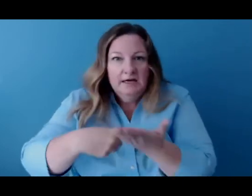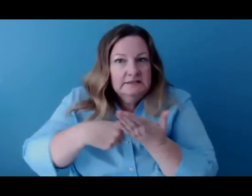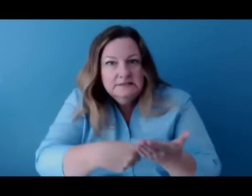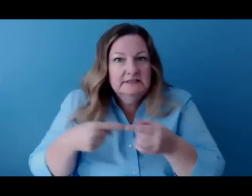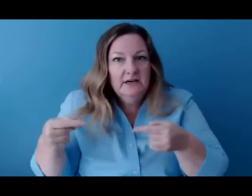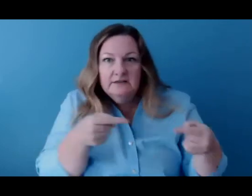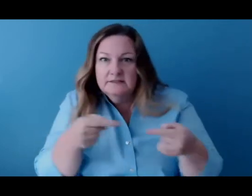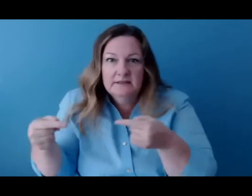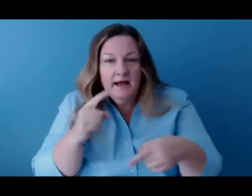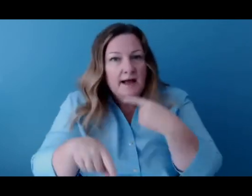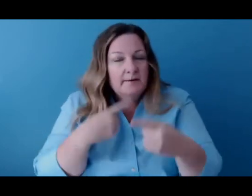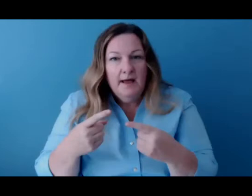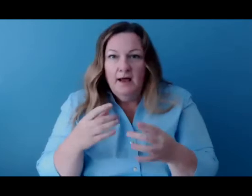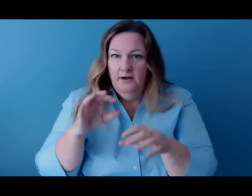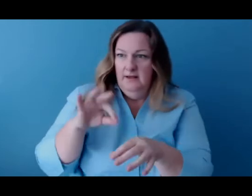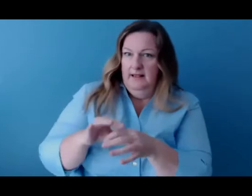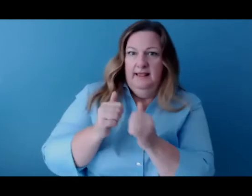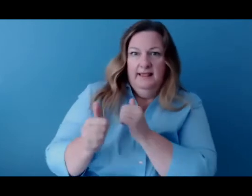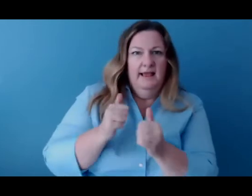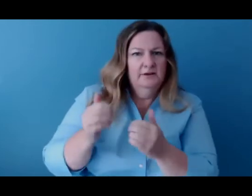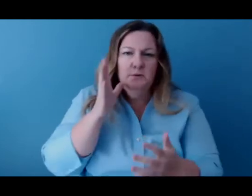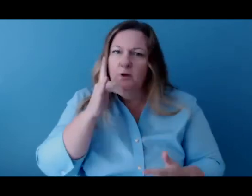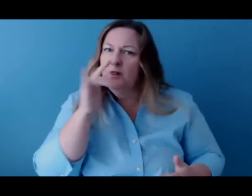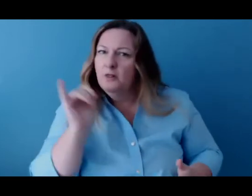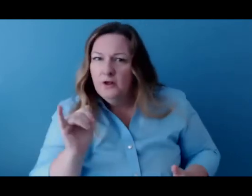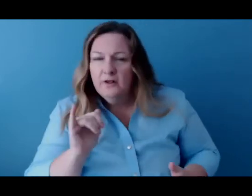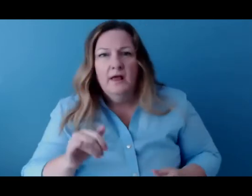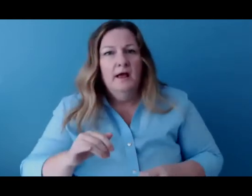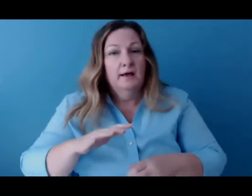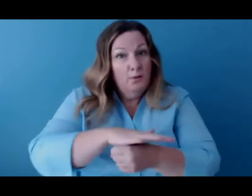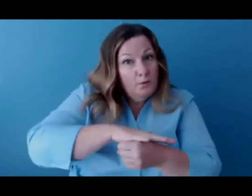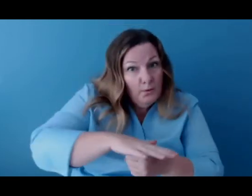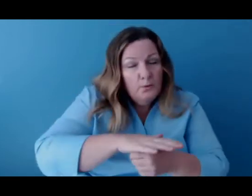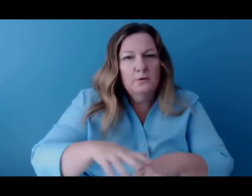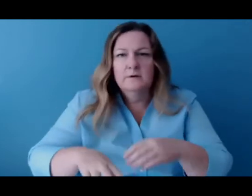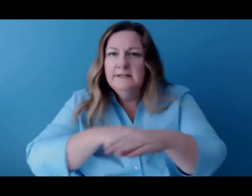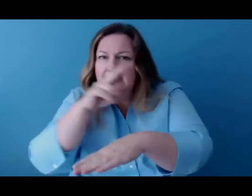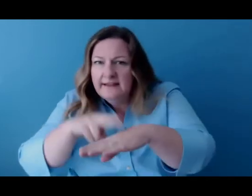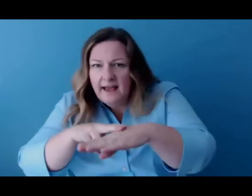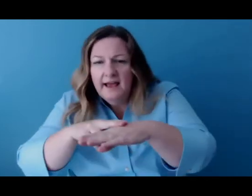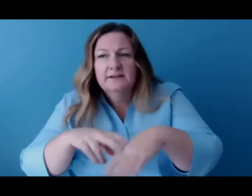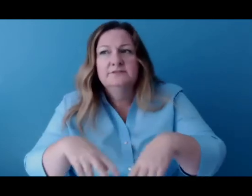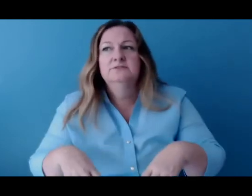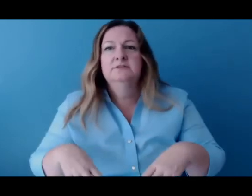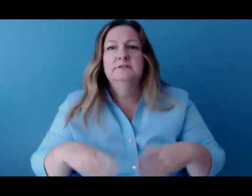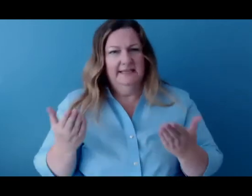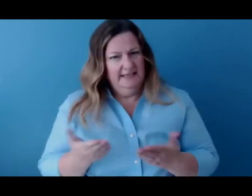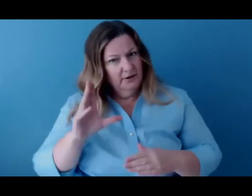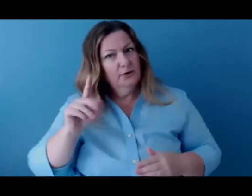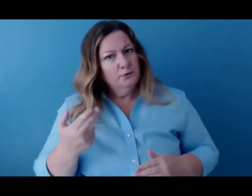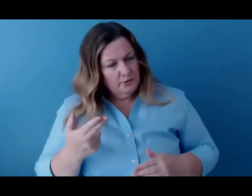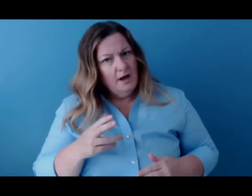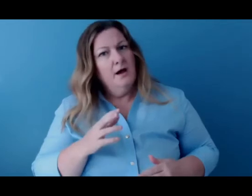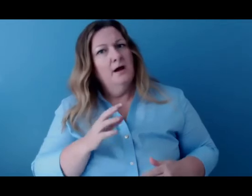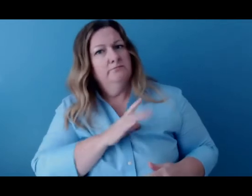elections is going to look like, and a lot of conversations nationally, locally. Now, in Utah, we've had some great success